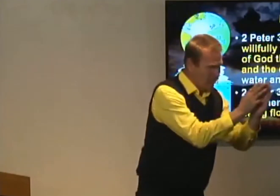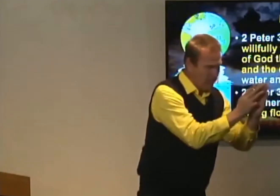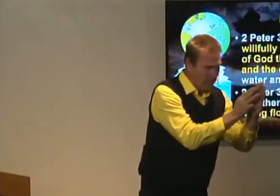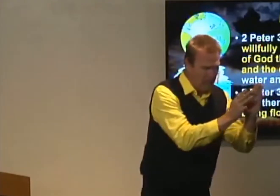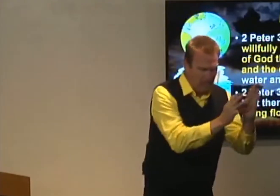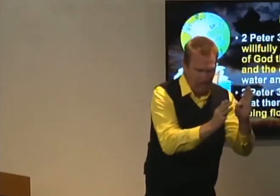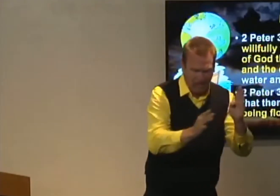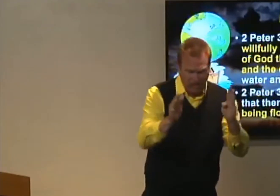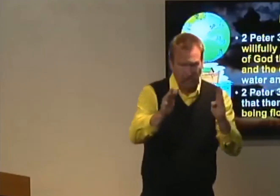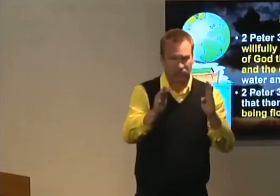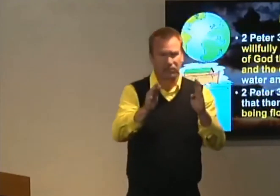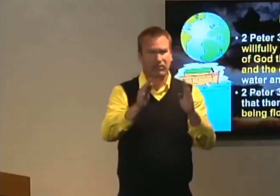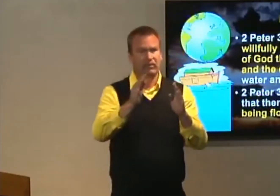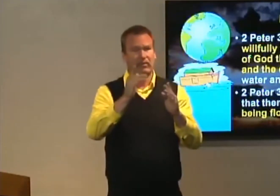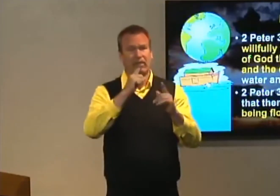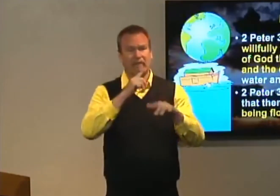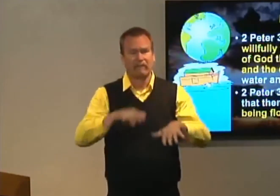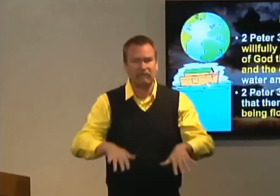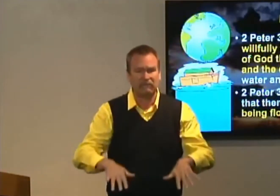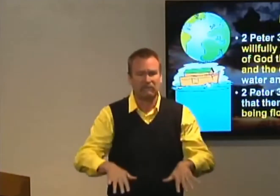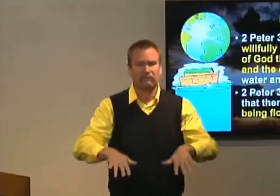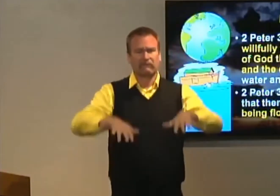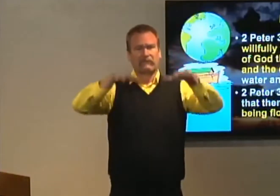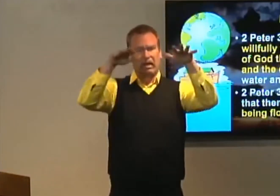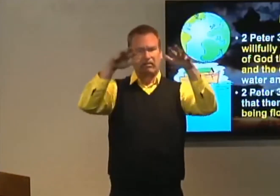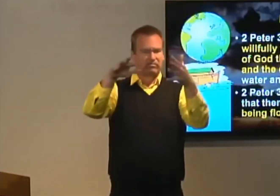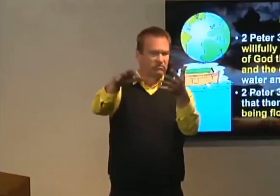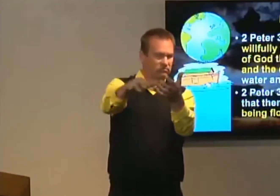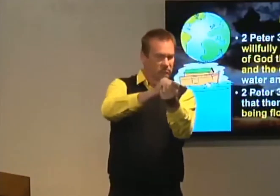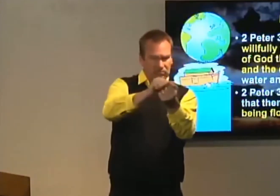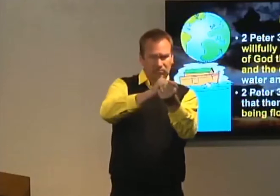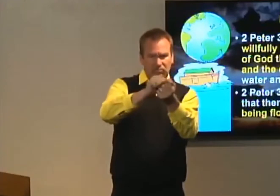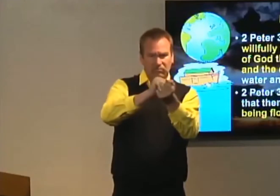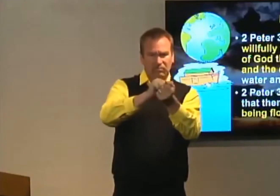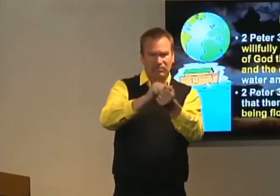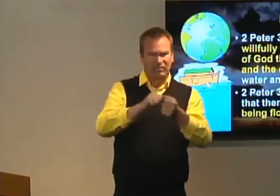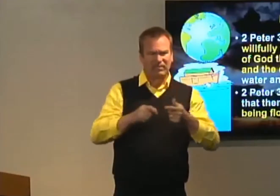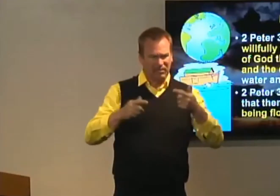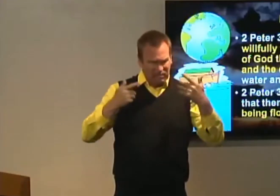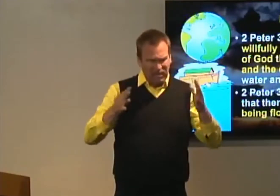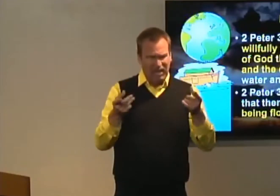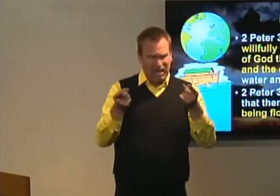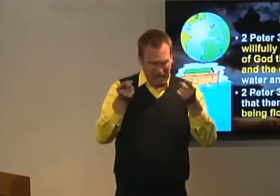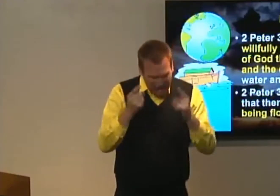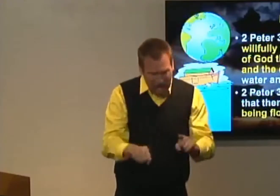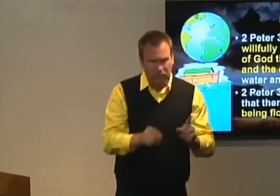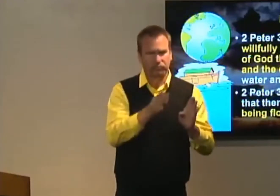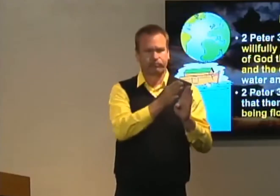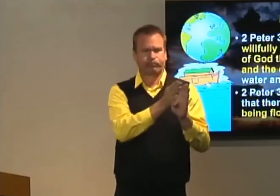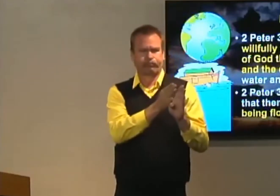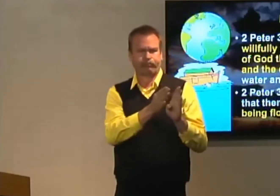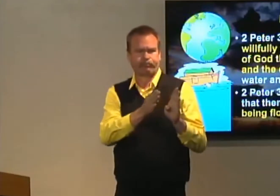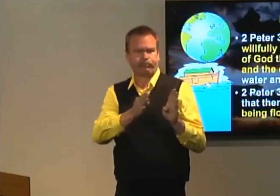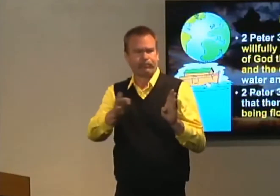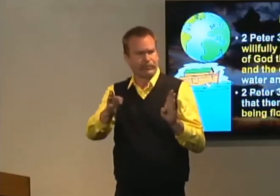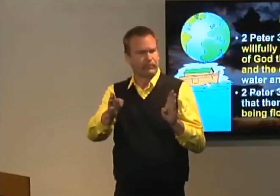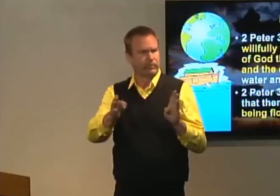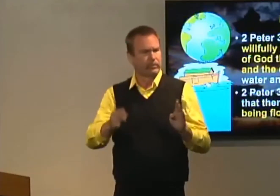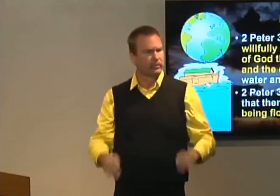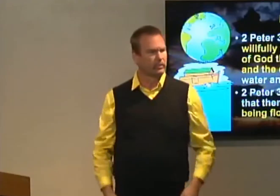So God made the heavens and the earth, and then there came a point in time when God flooded the entire earth, and He destroyed everything. It happened. And